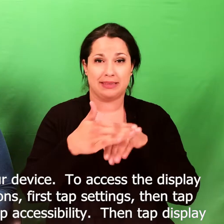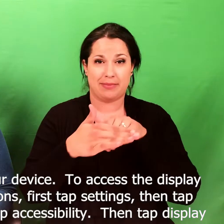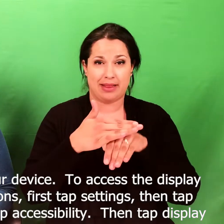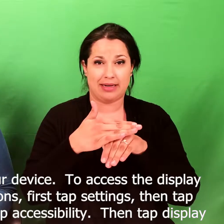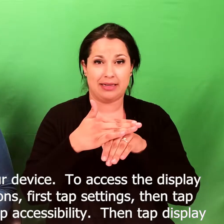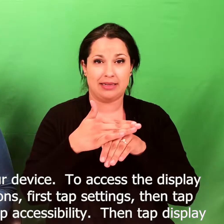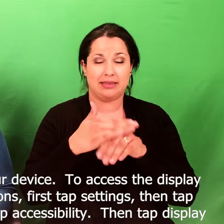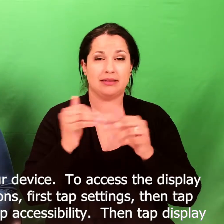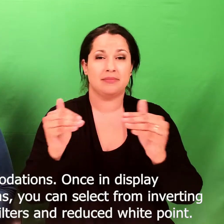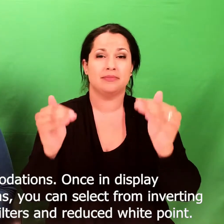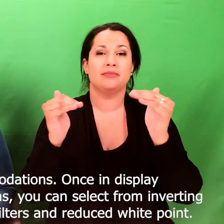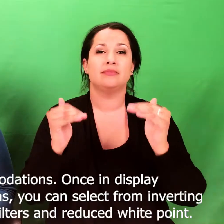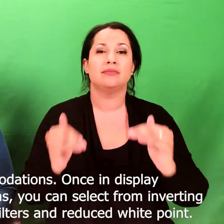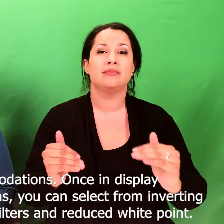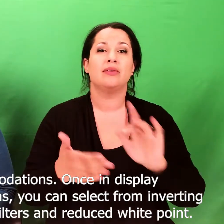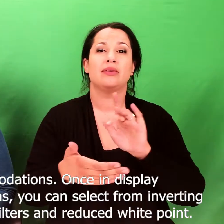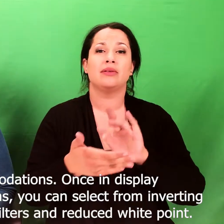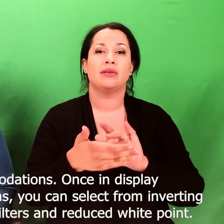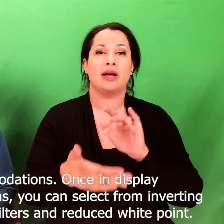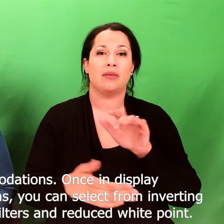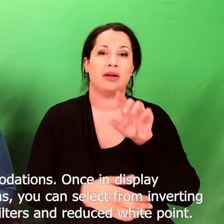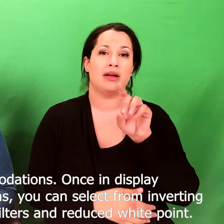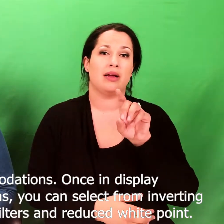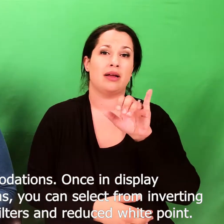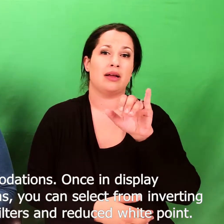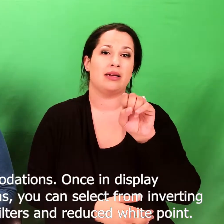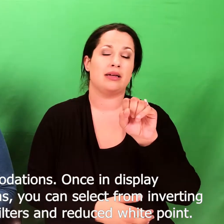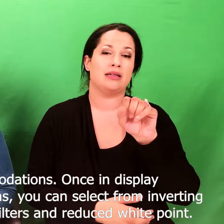then tap Display Accommodations.